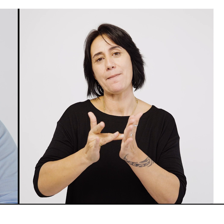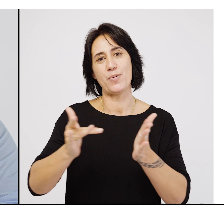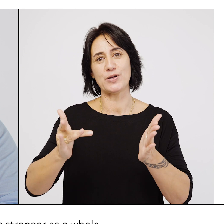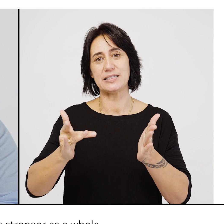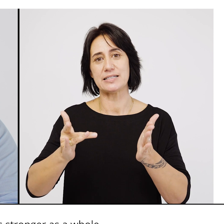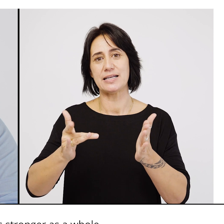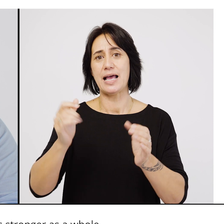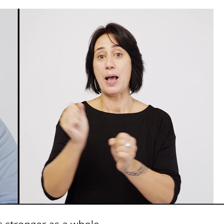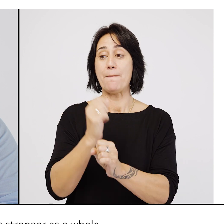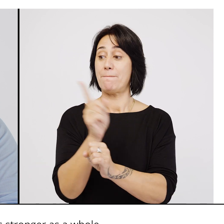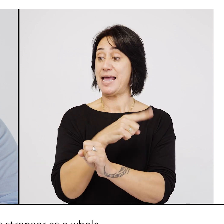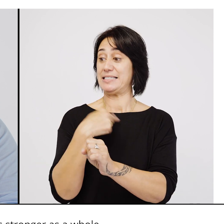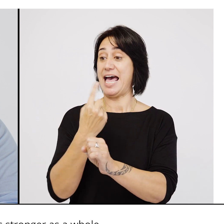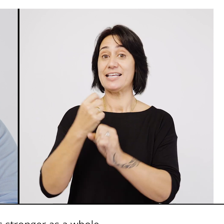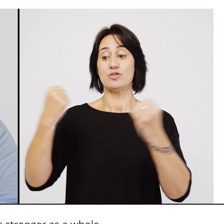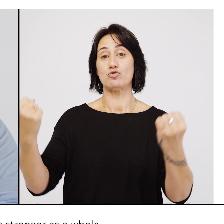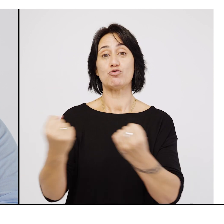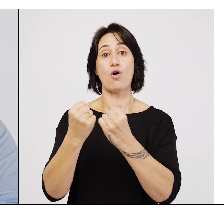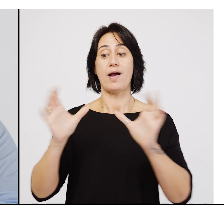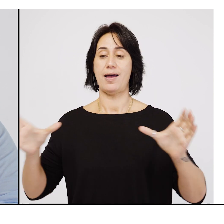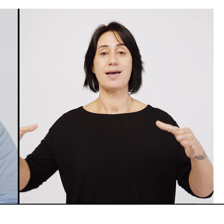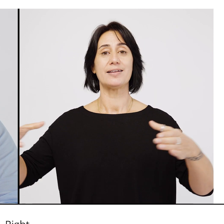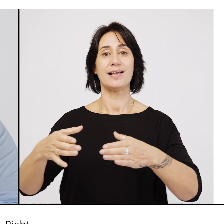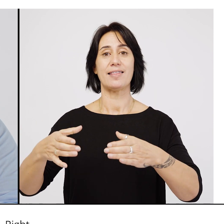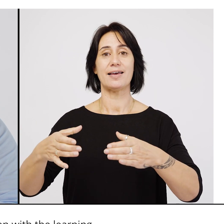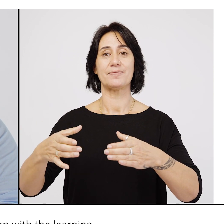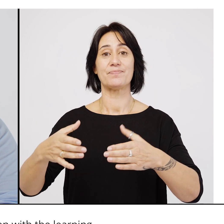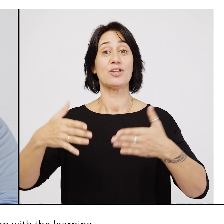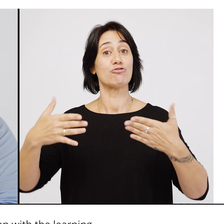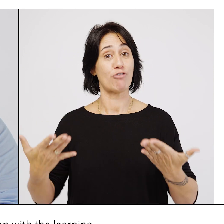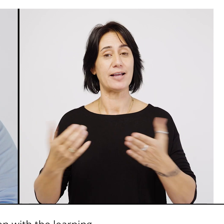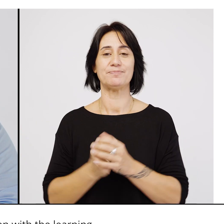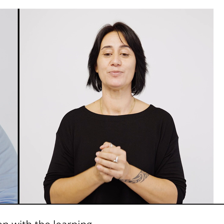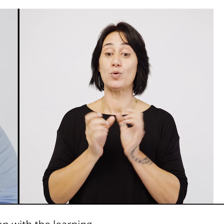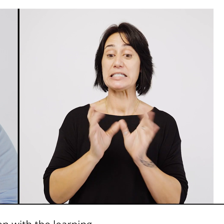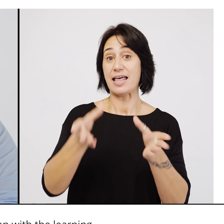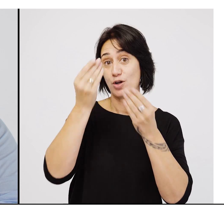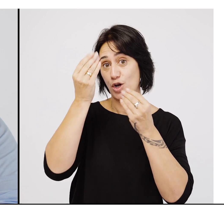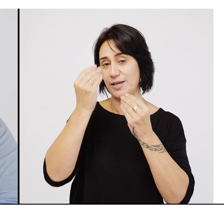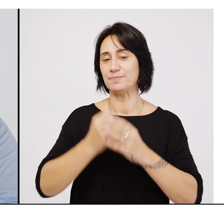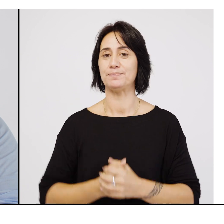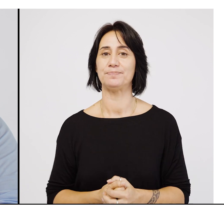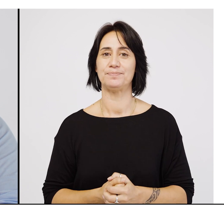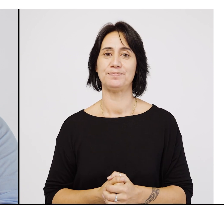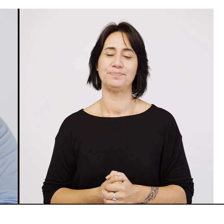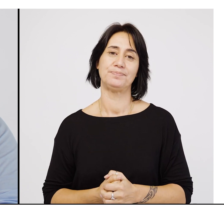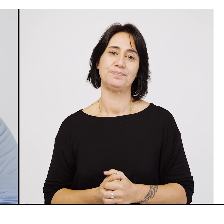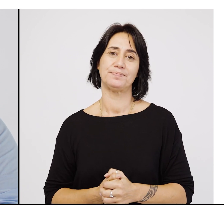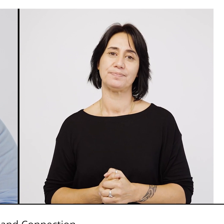important, as it makes us stronger as a whole. Right, so let's get on with the learning.